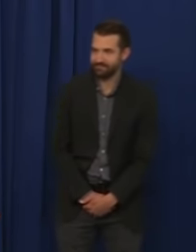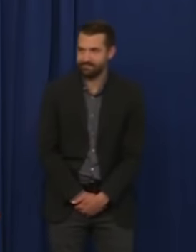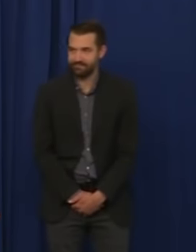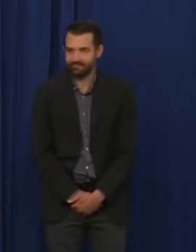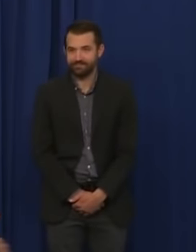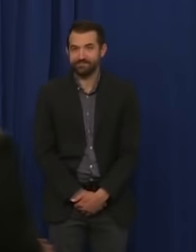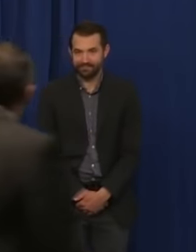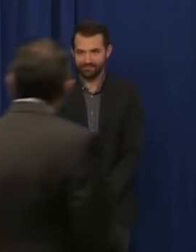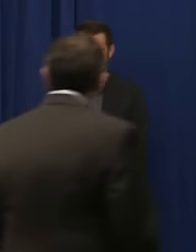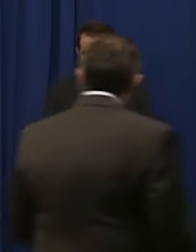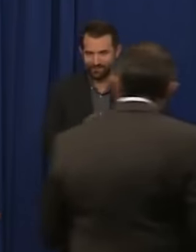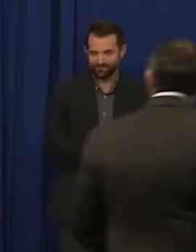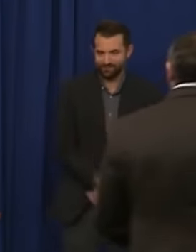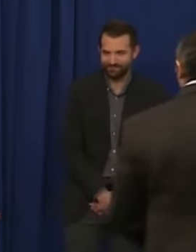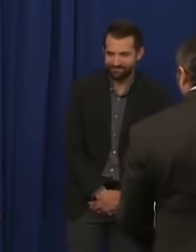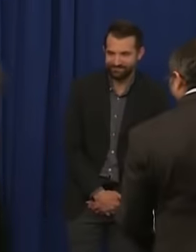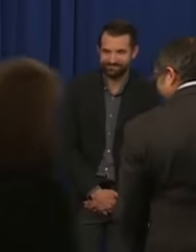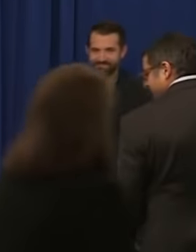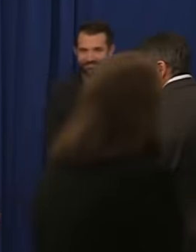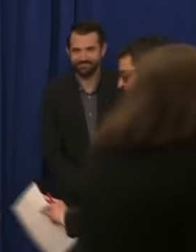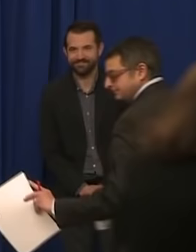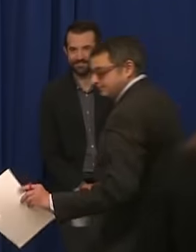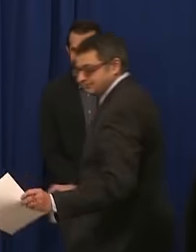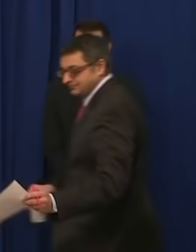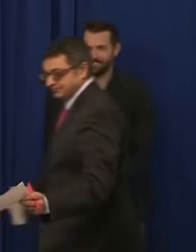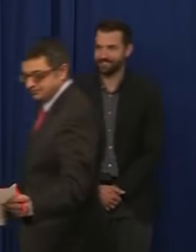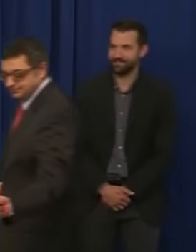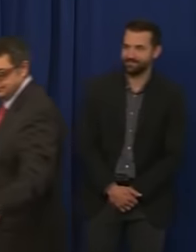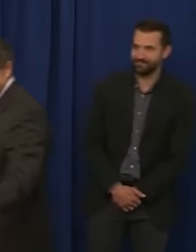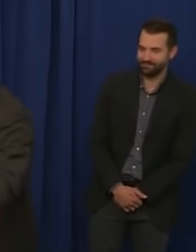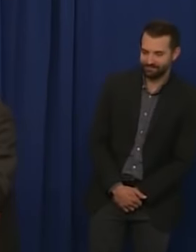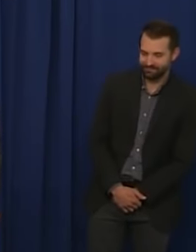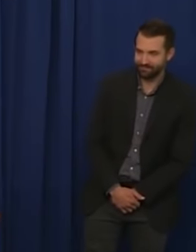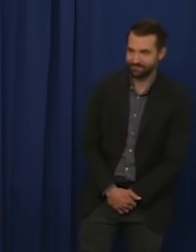Hello. Hey, Josh. Good afternoon.